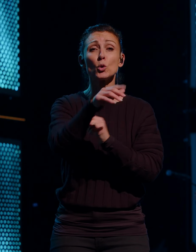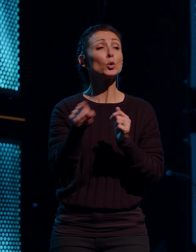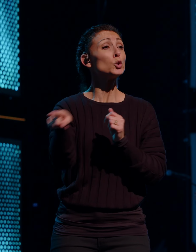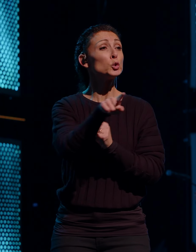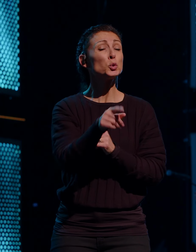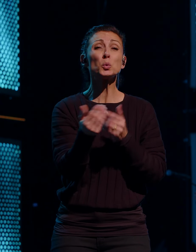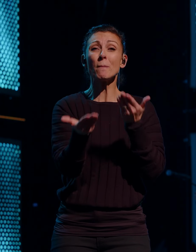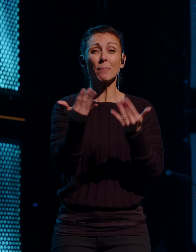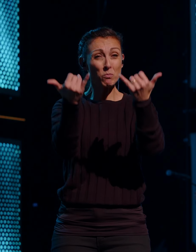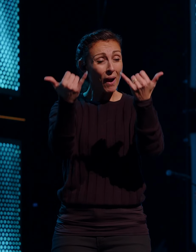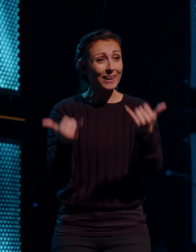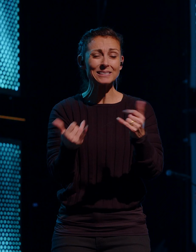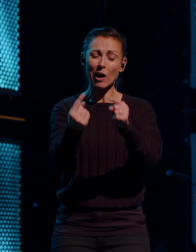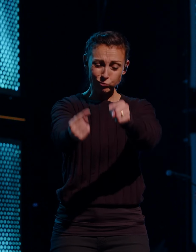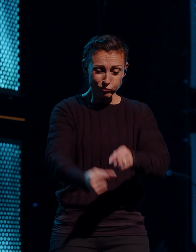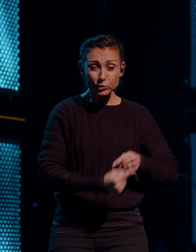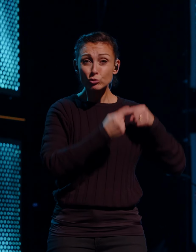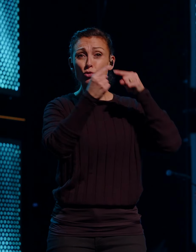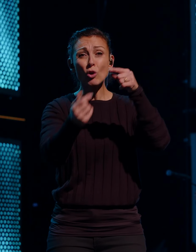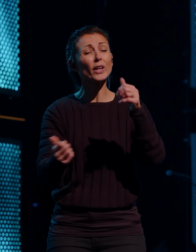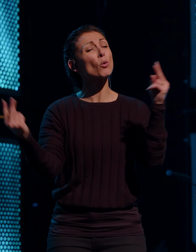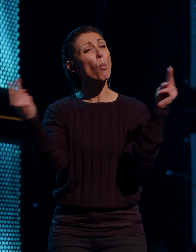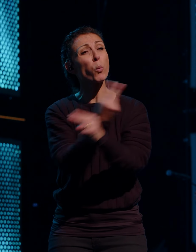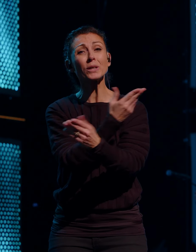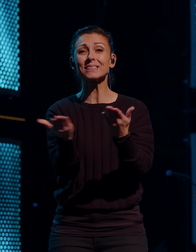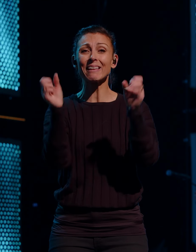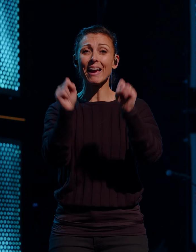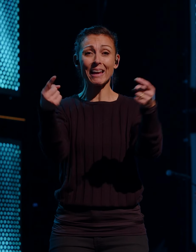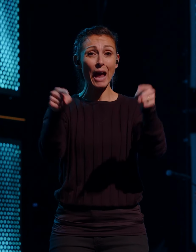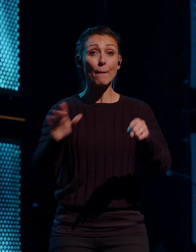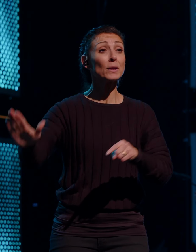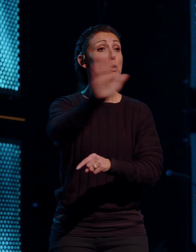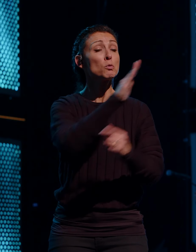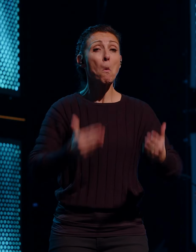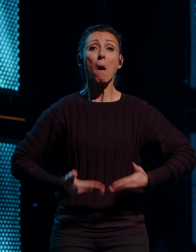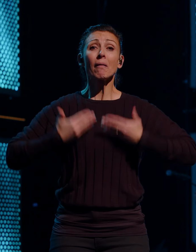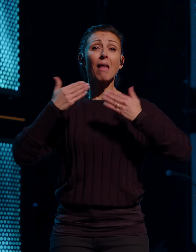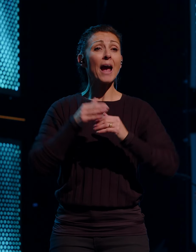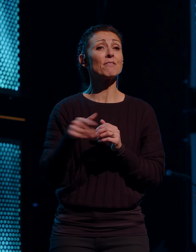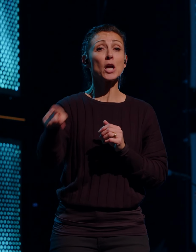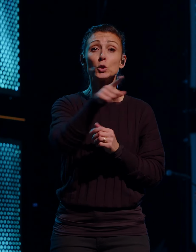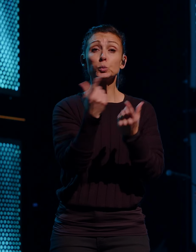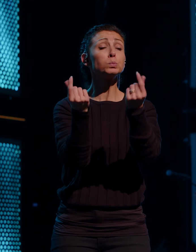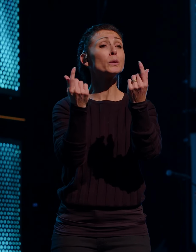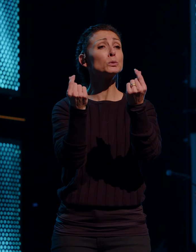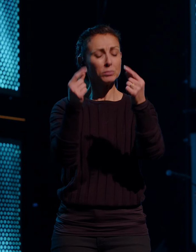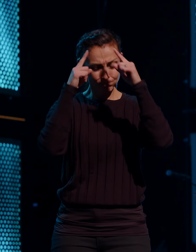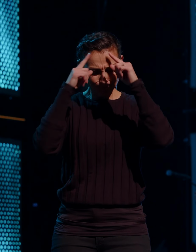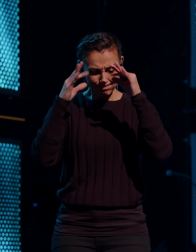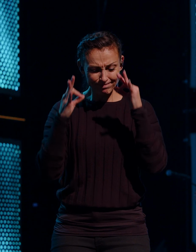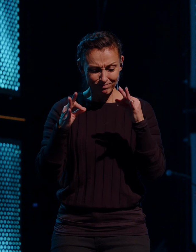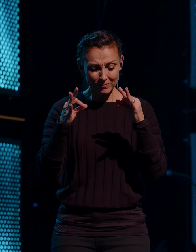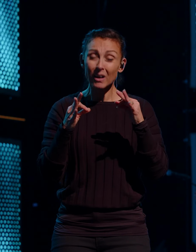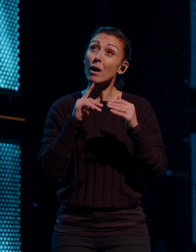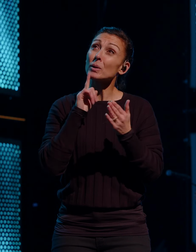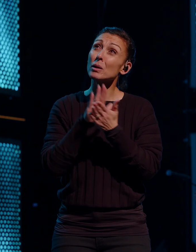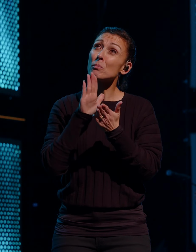What a testimony when we praise God in the midst of suffering. "Lord, when more suffering comes my way, may I praise you." Those are things I pray when I read these